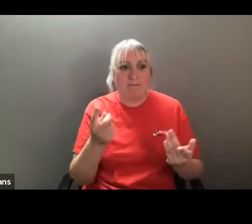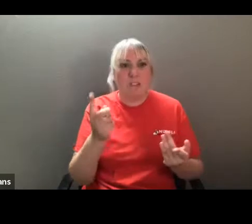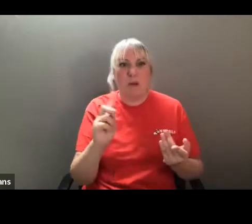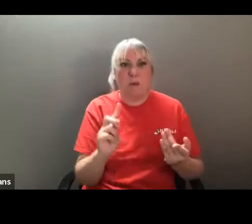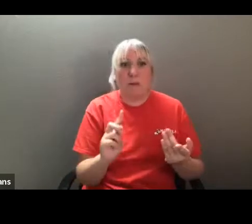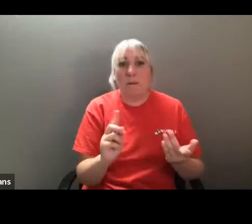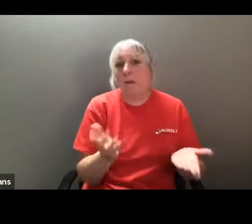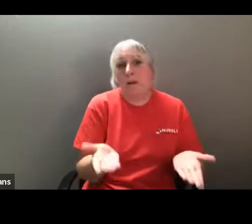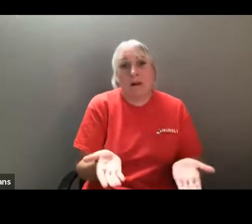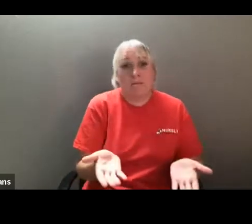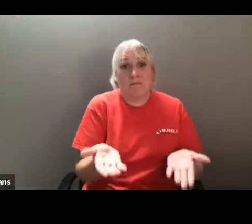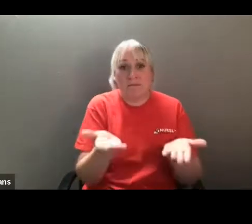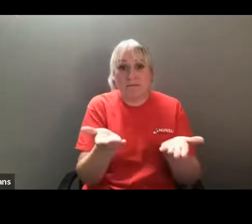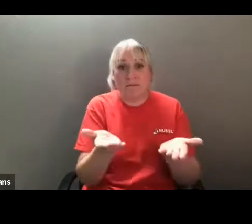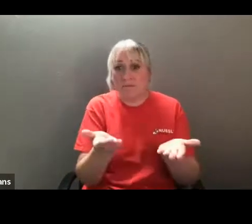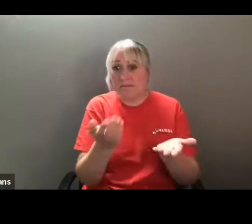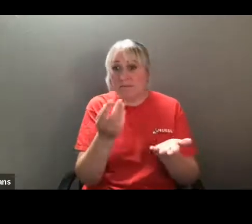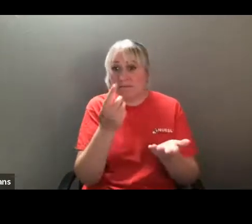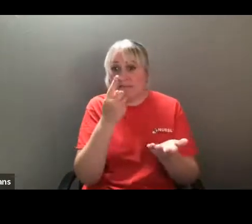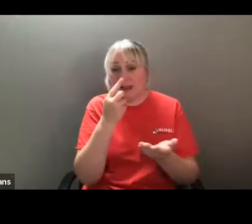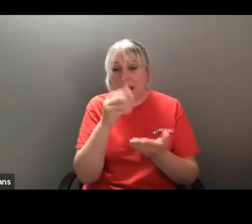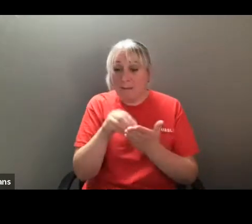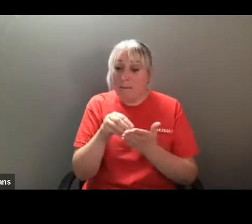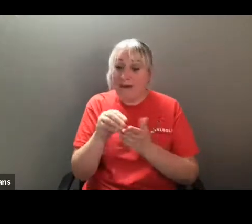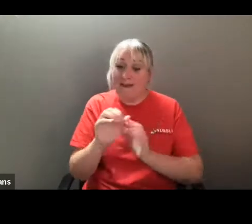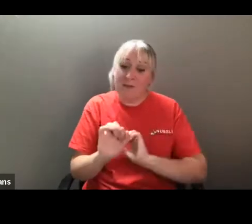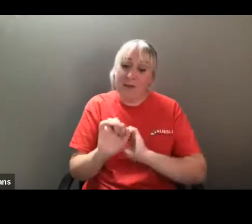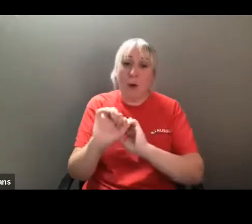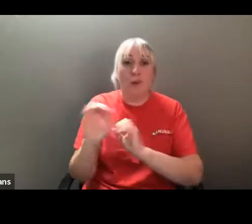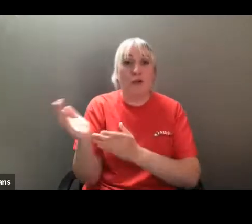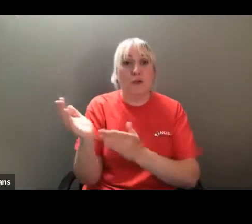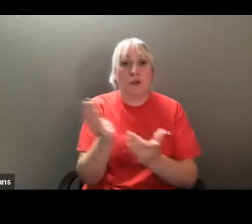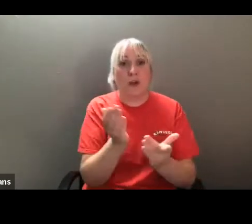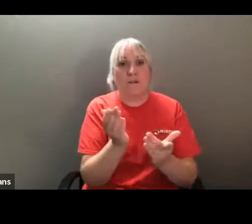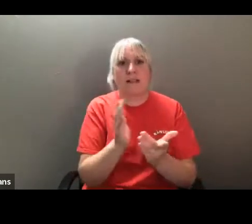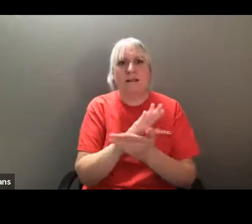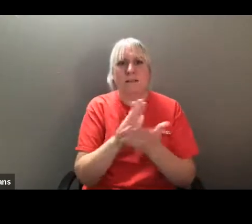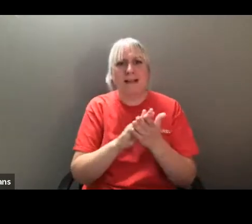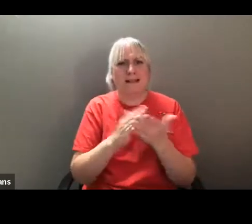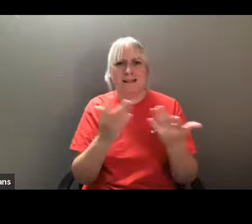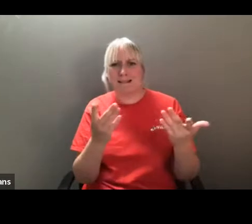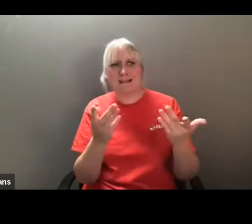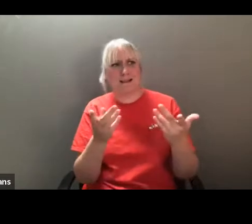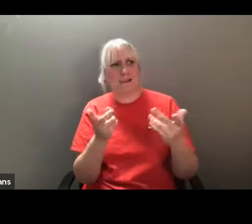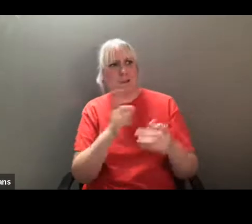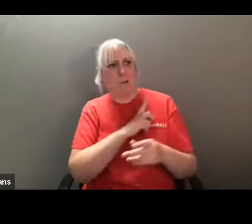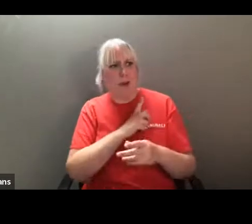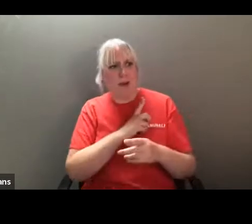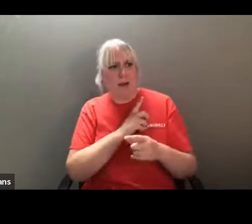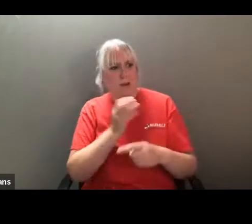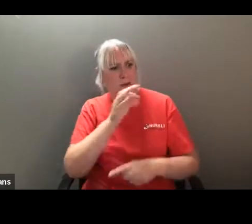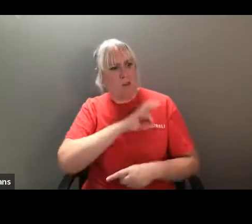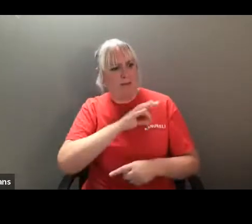be able to pay for their own services individually. Remember,